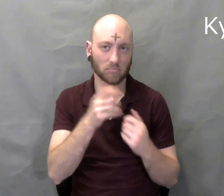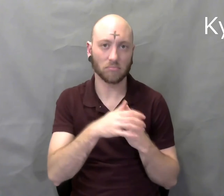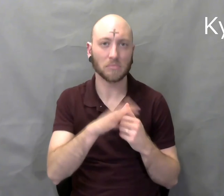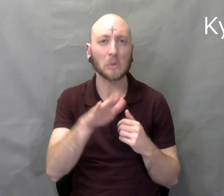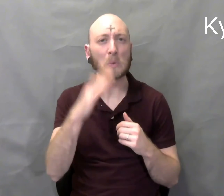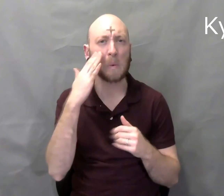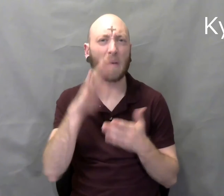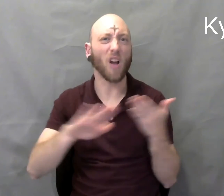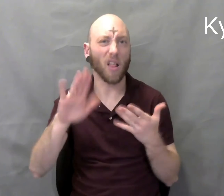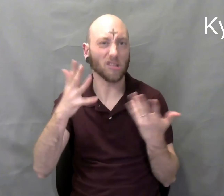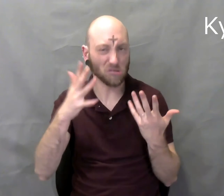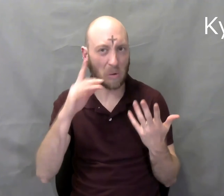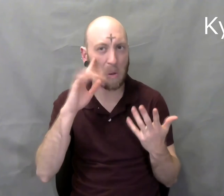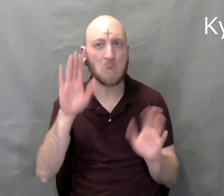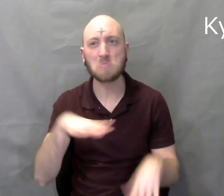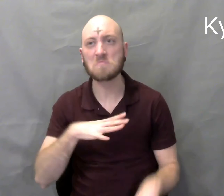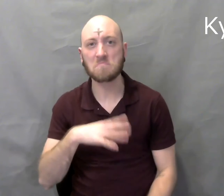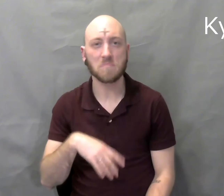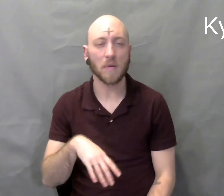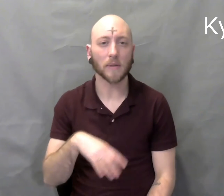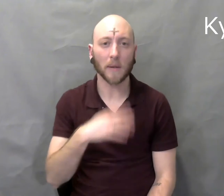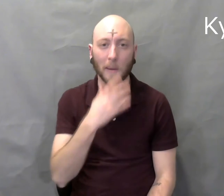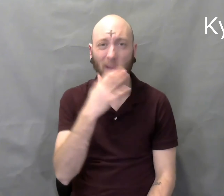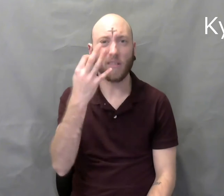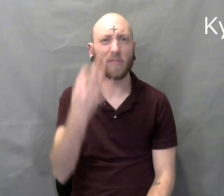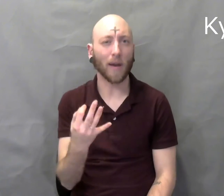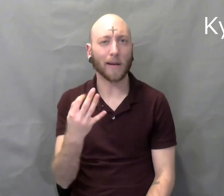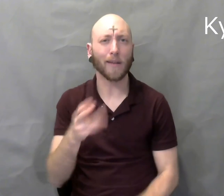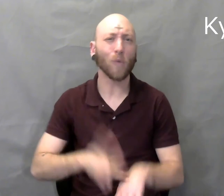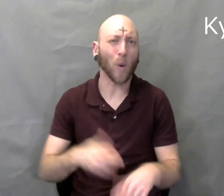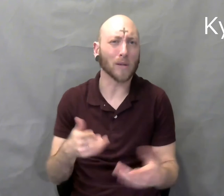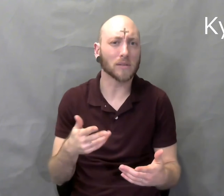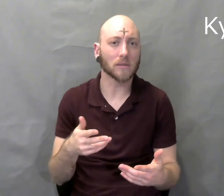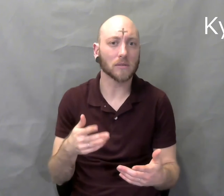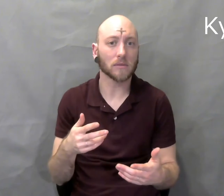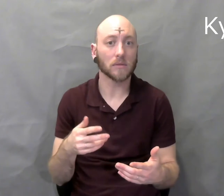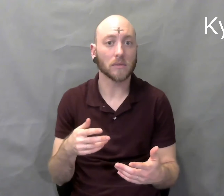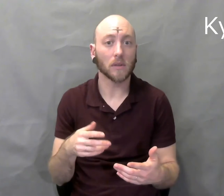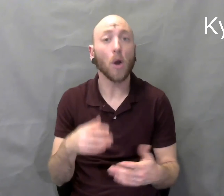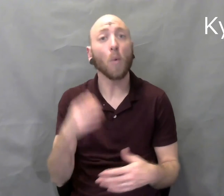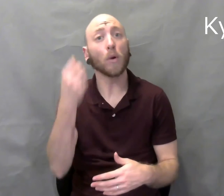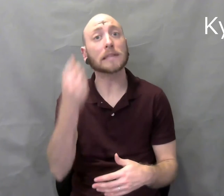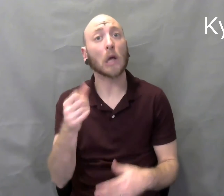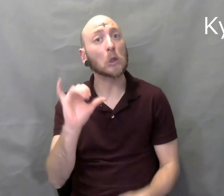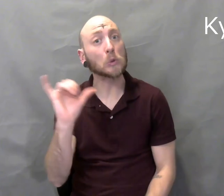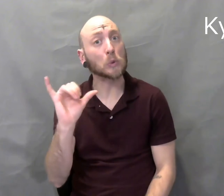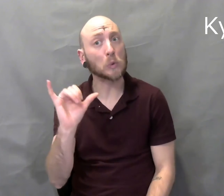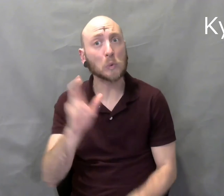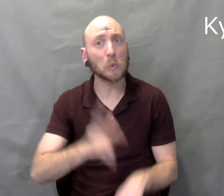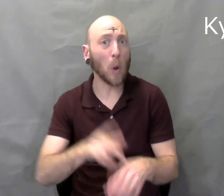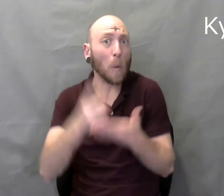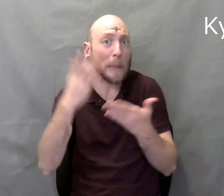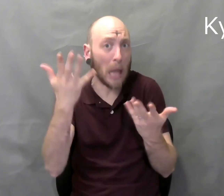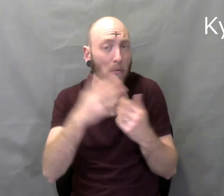was in college. And Friday nights, of course, you're going to drink. Well, you're also going to drink on Saturday nights because why not?